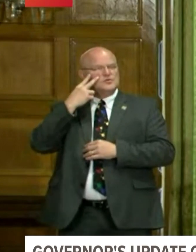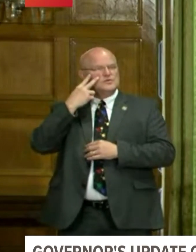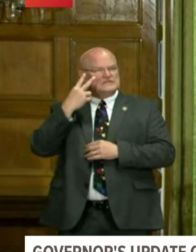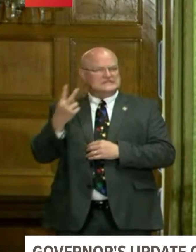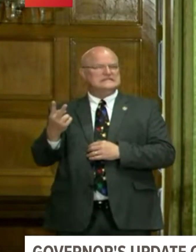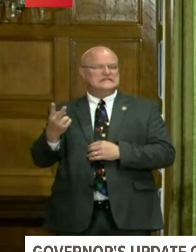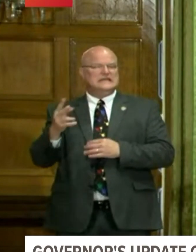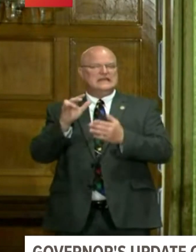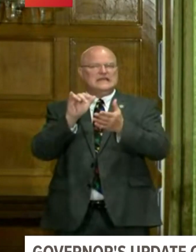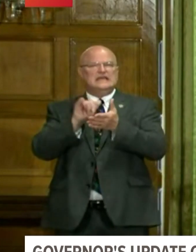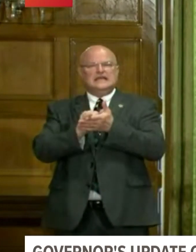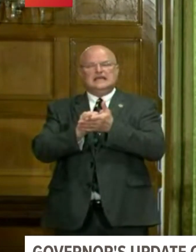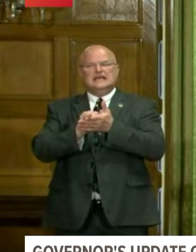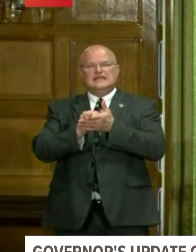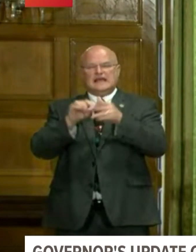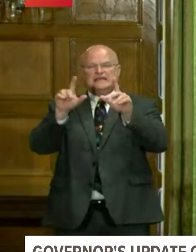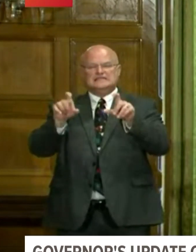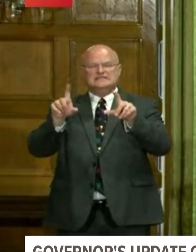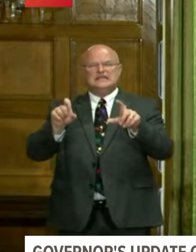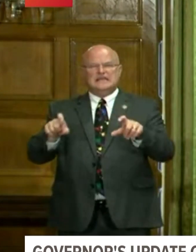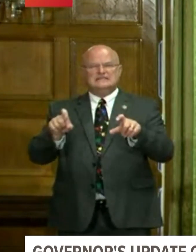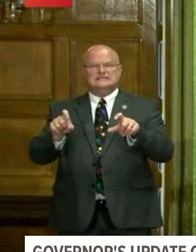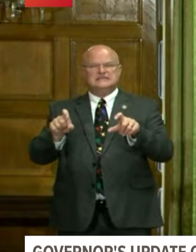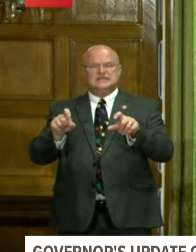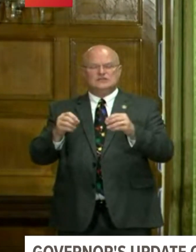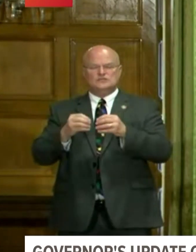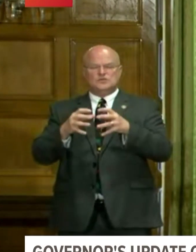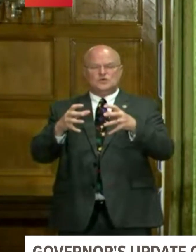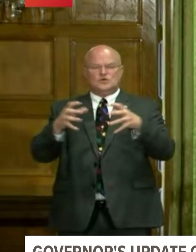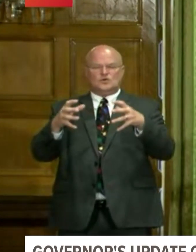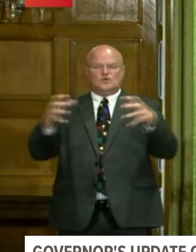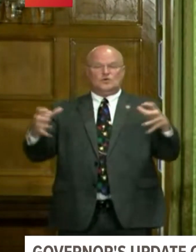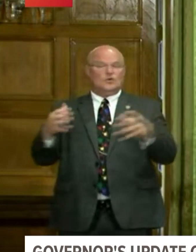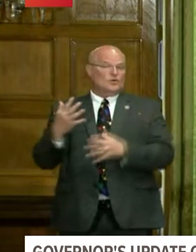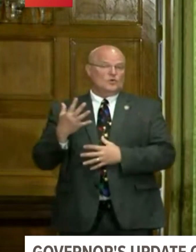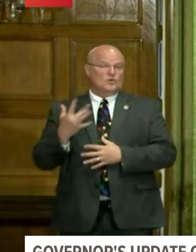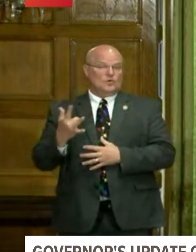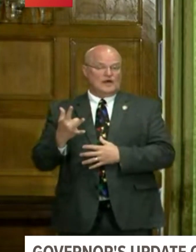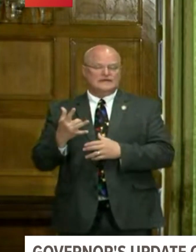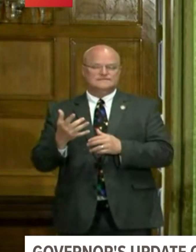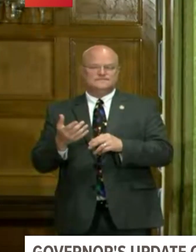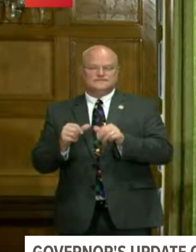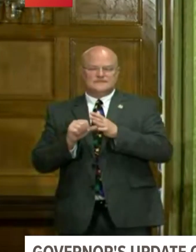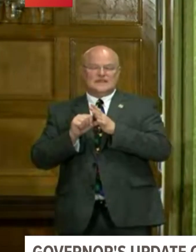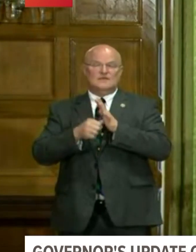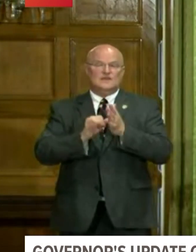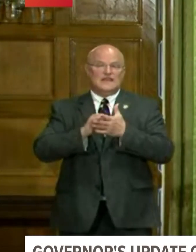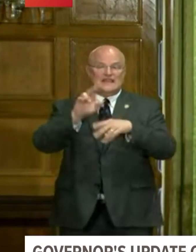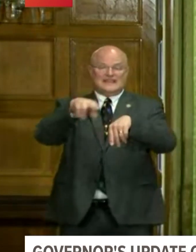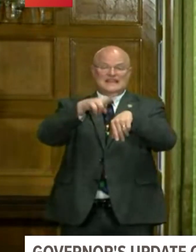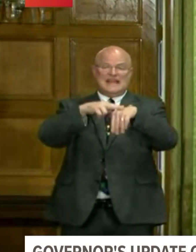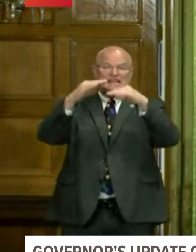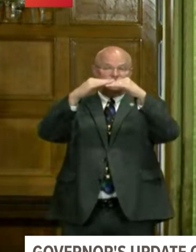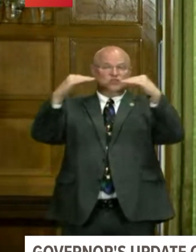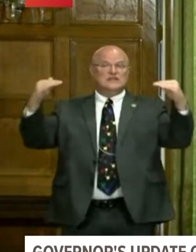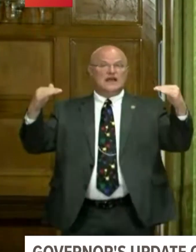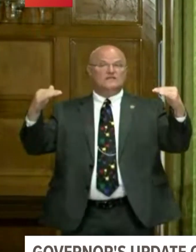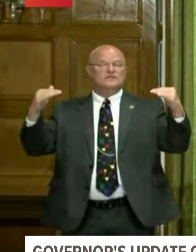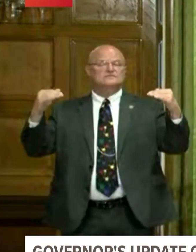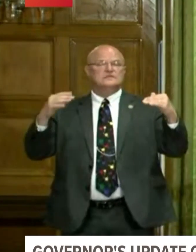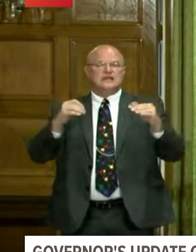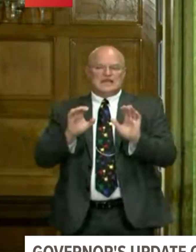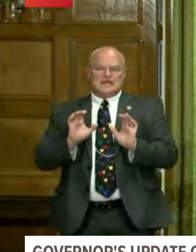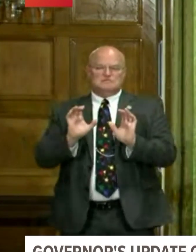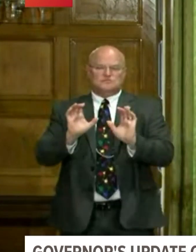see that testing capacity grow because of the emphasis at the national level